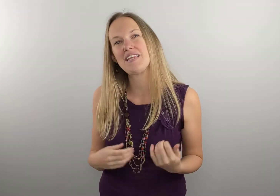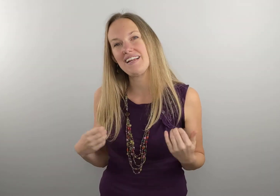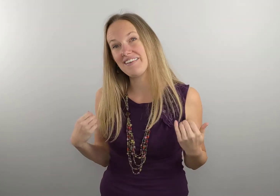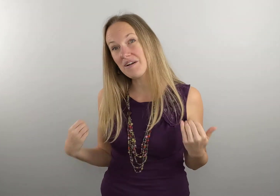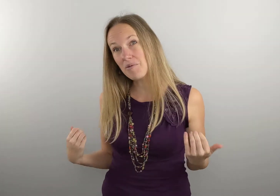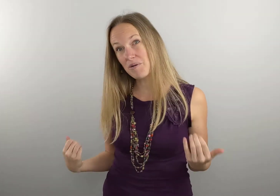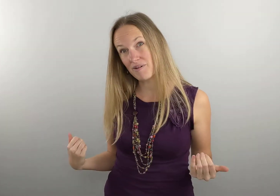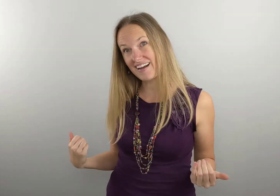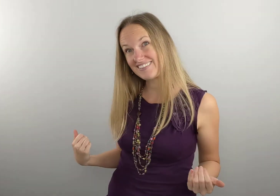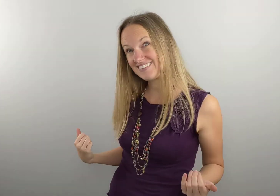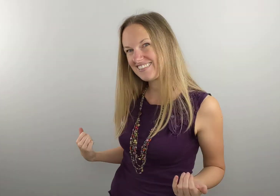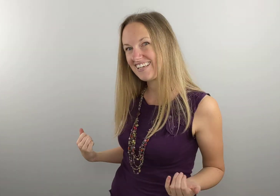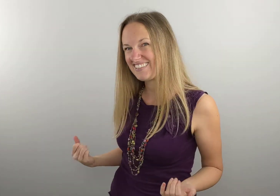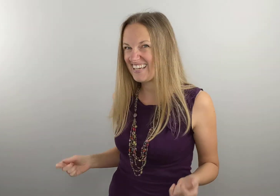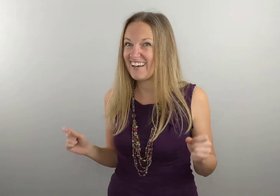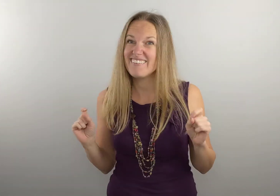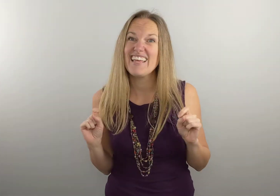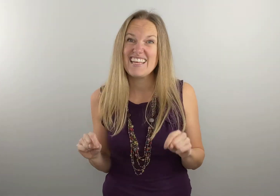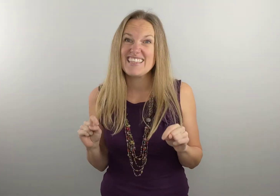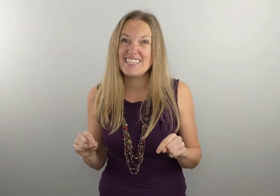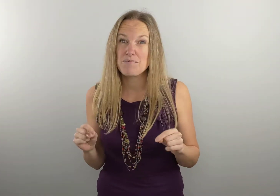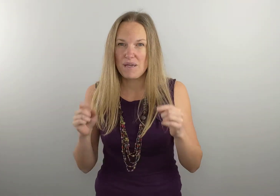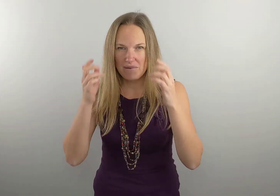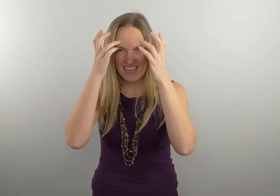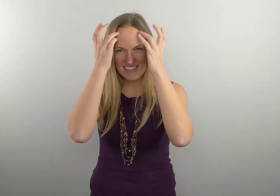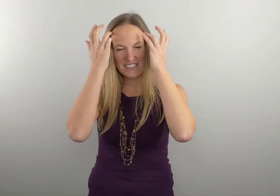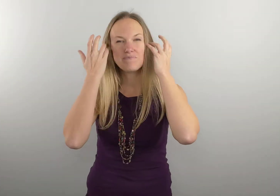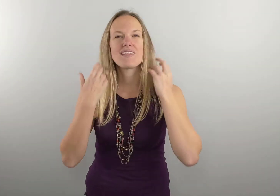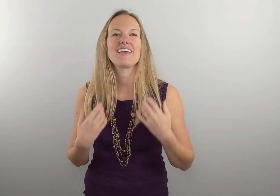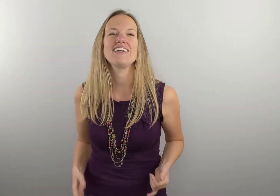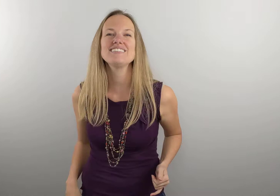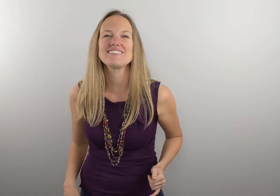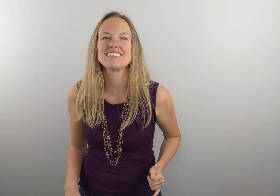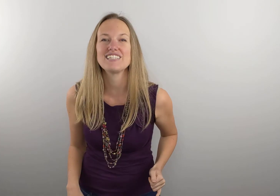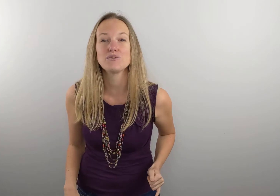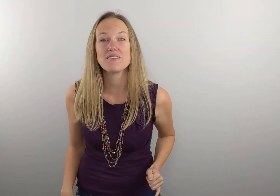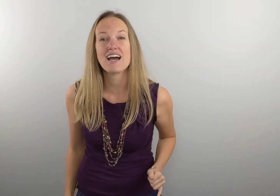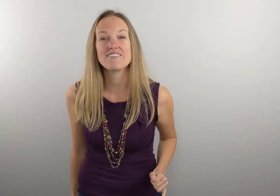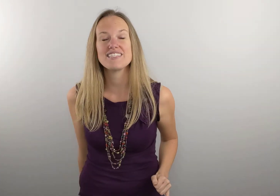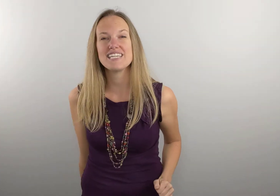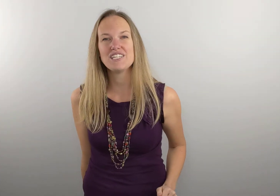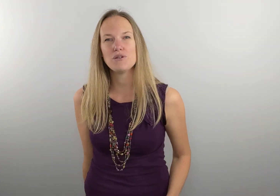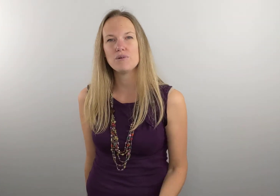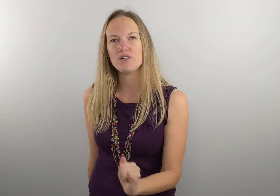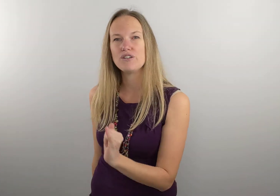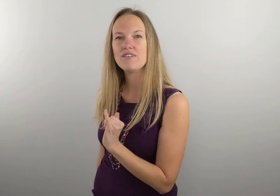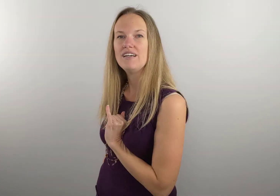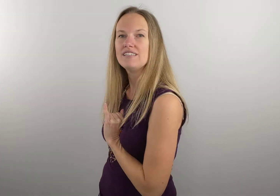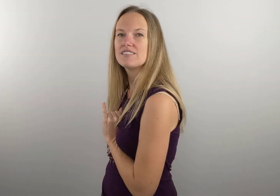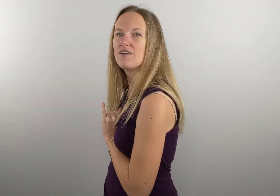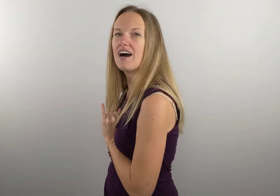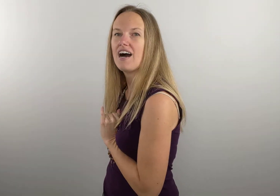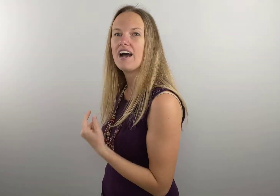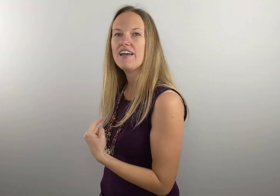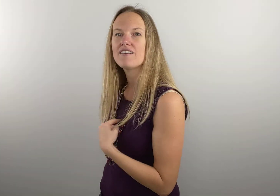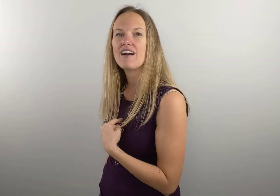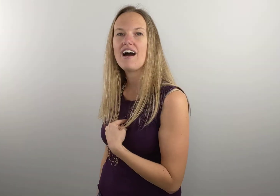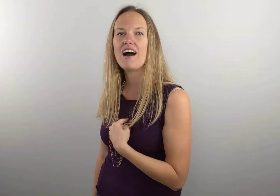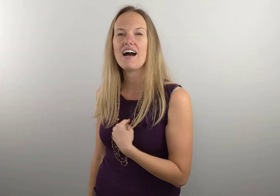need a little more practice to get it down, this might be it. Okay, so it starts with I've seen you move. So I,